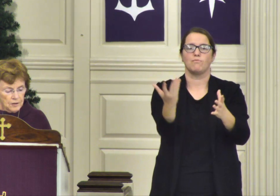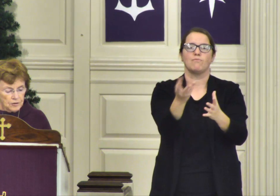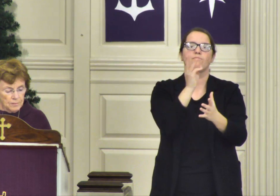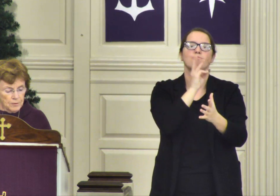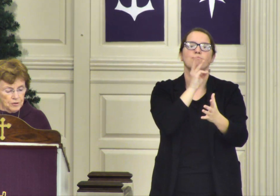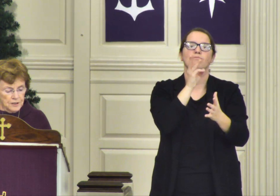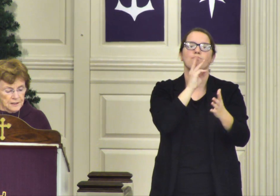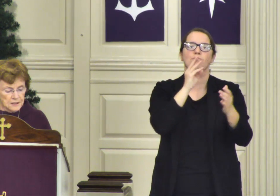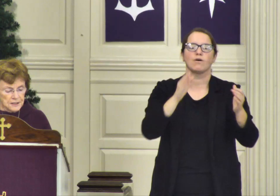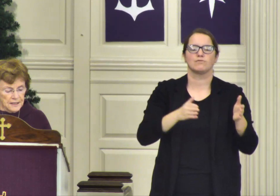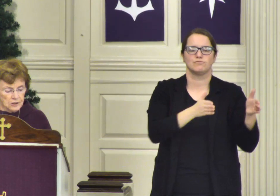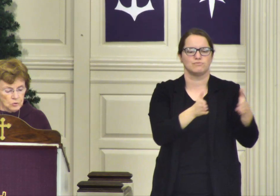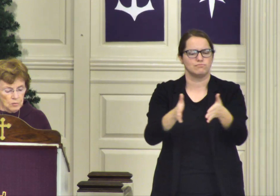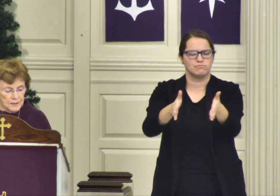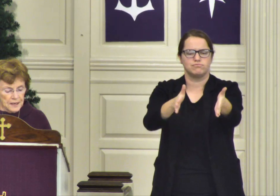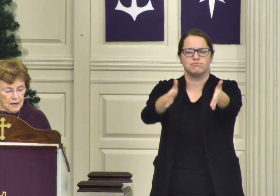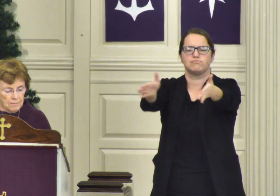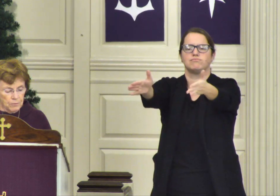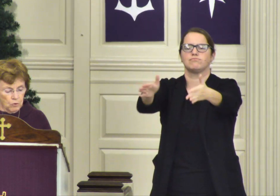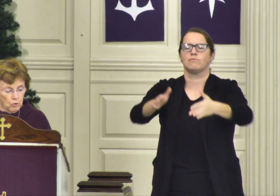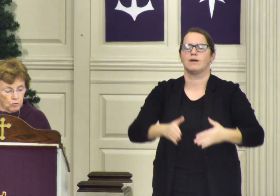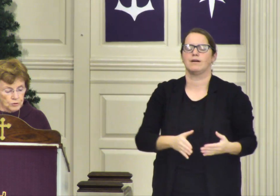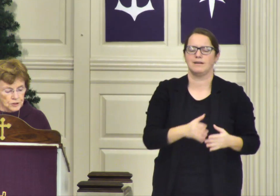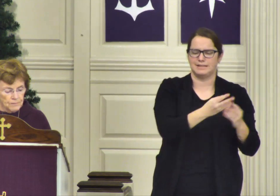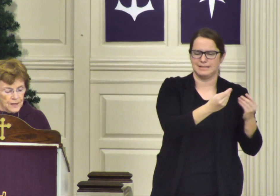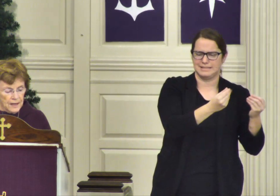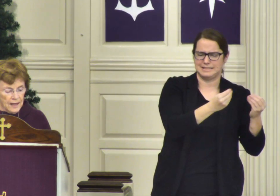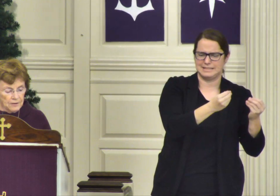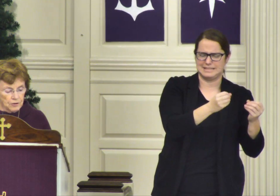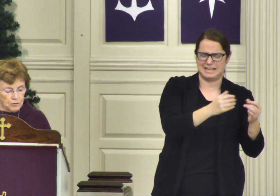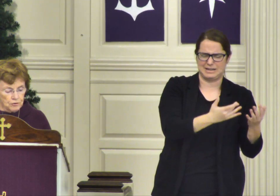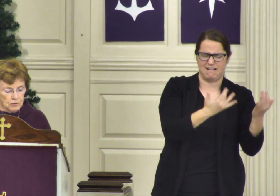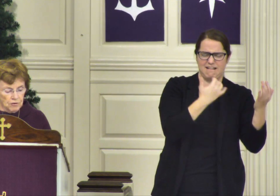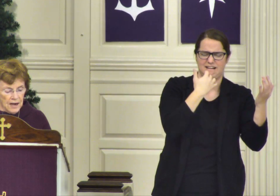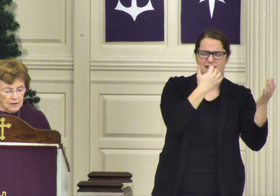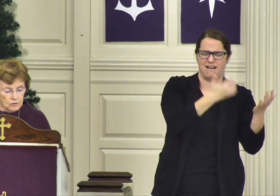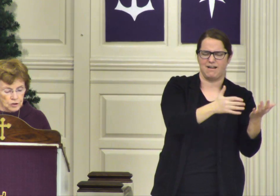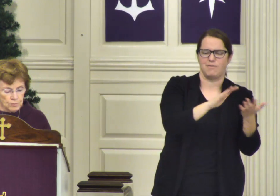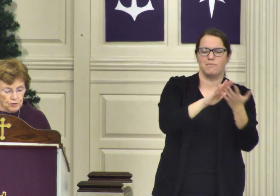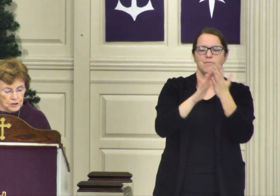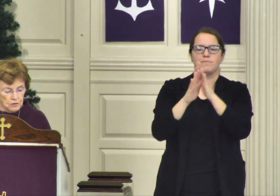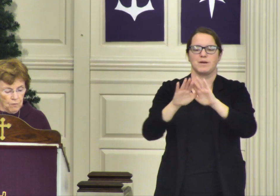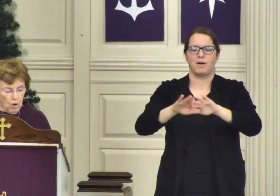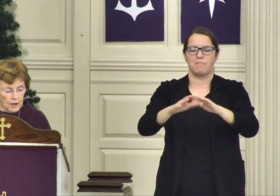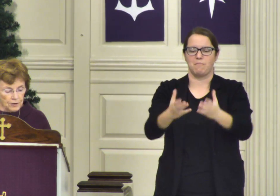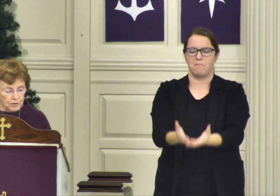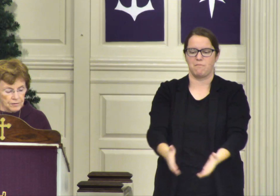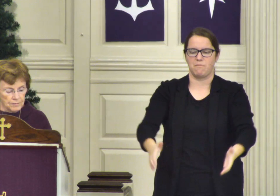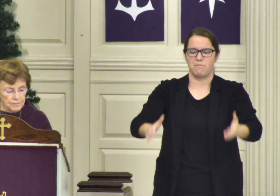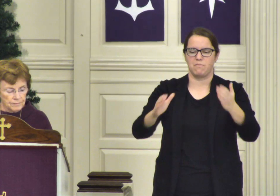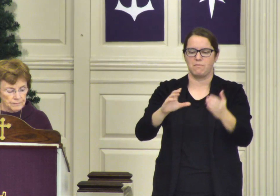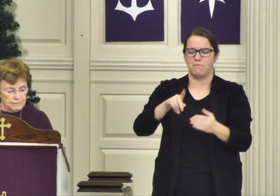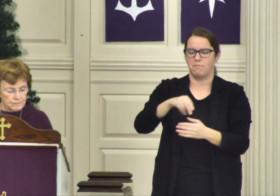The burning sands will become pools and the thirsty ground springs of water.